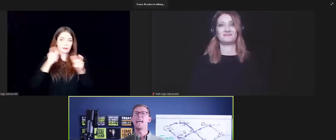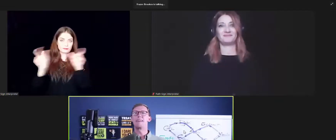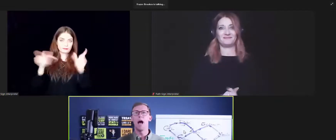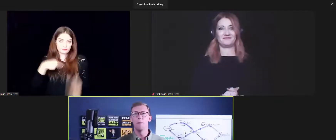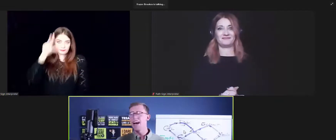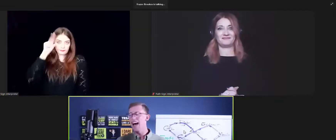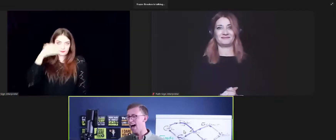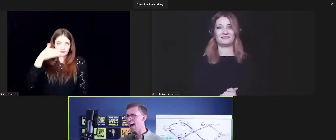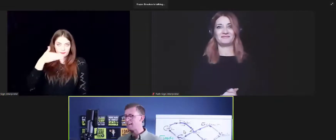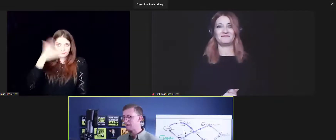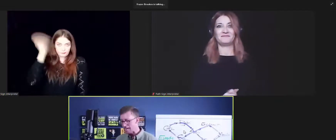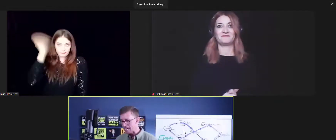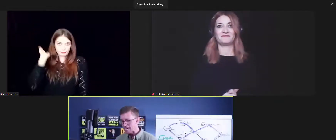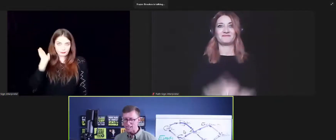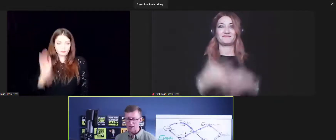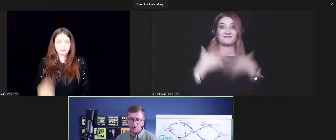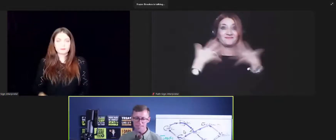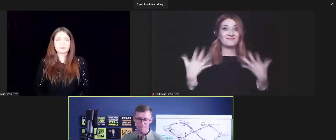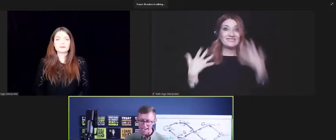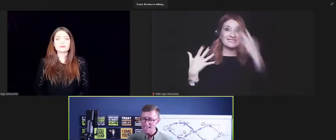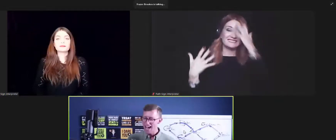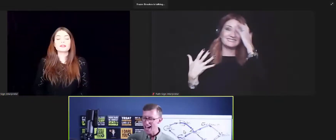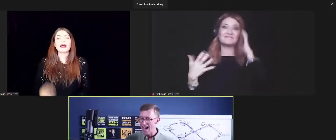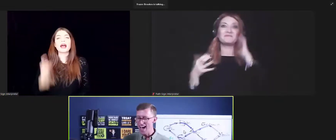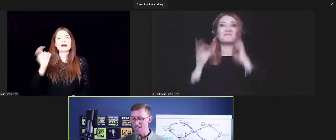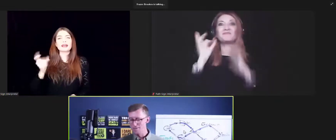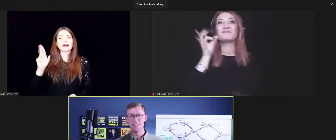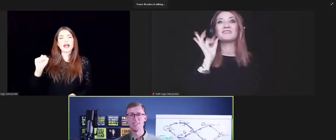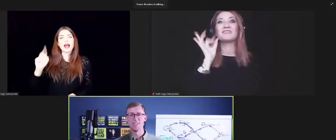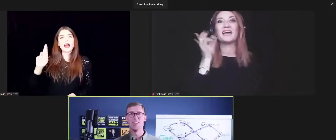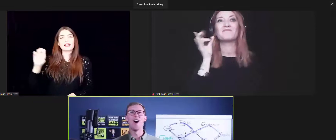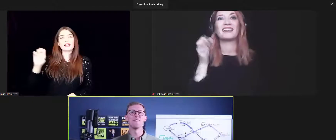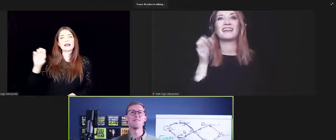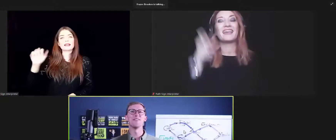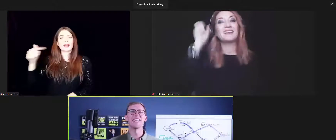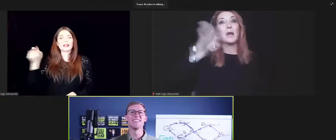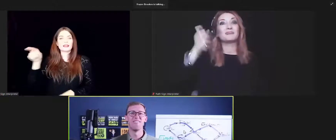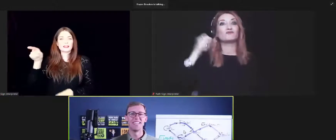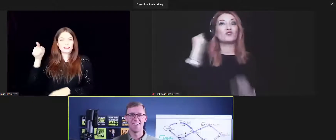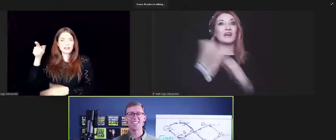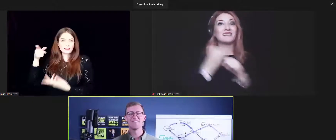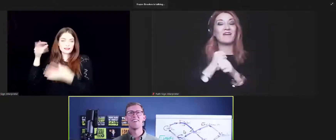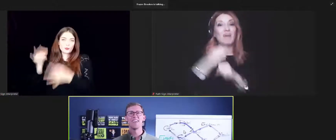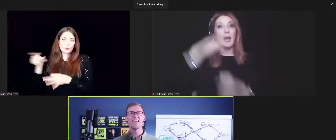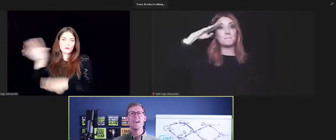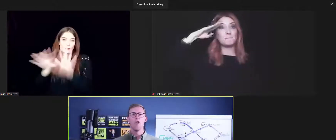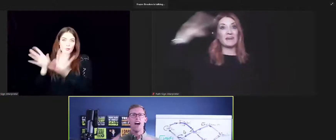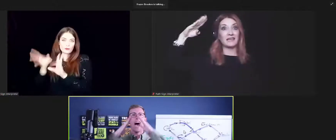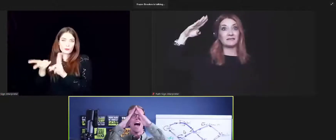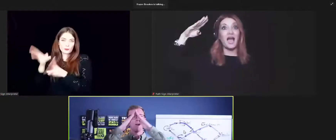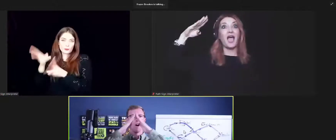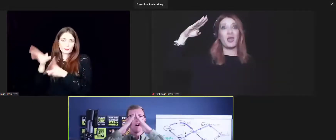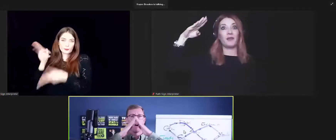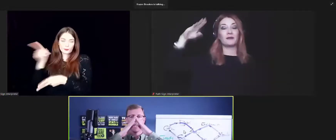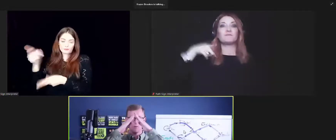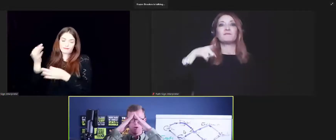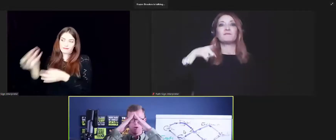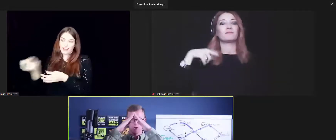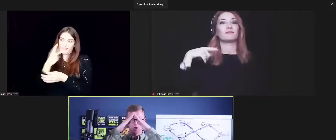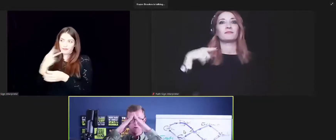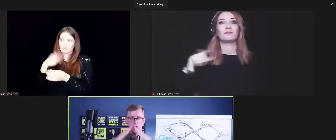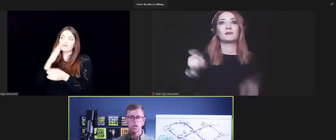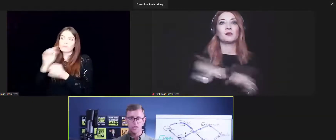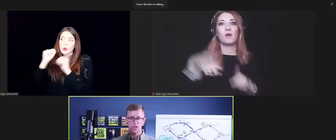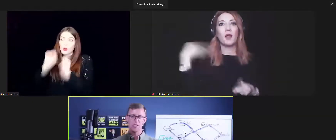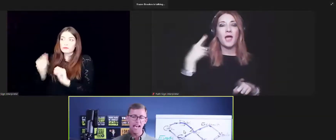me know. He can correct me, as well as a lot of you guys can probably correct me on the hierarchy, which also